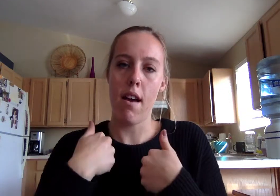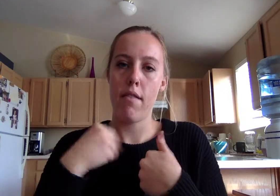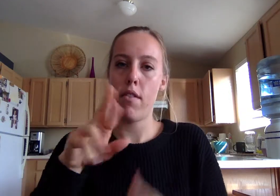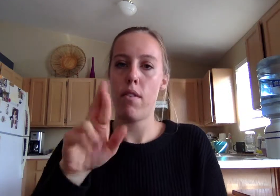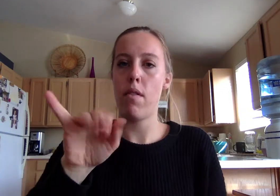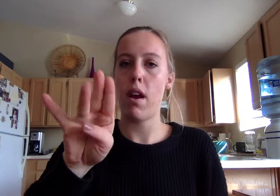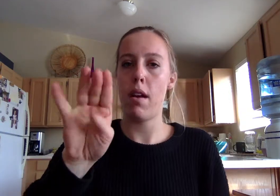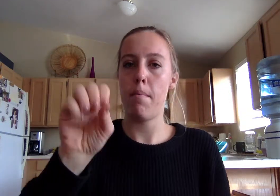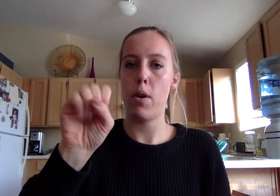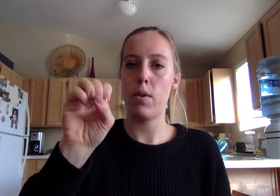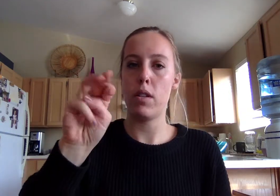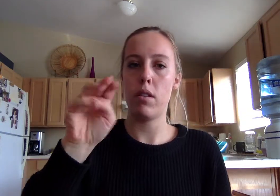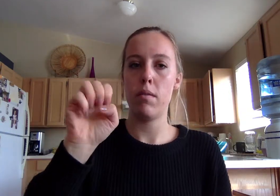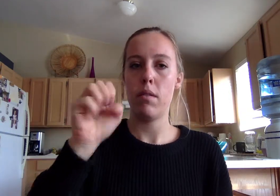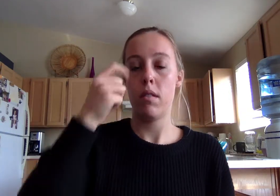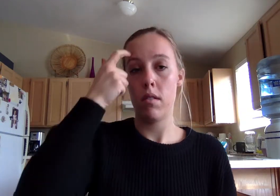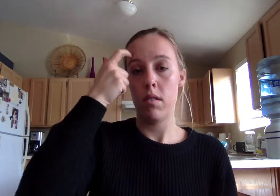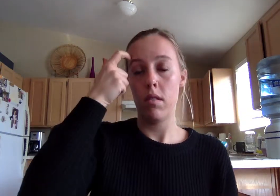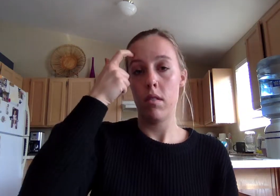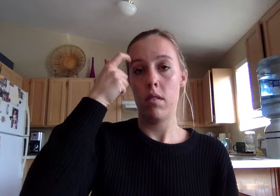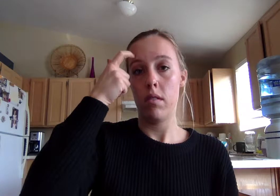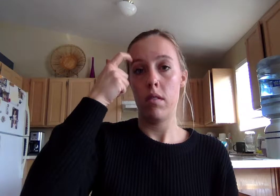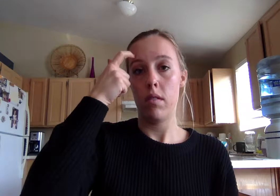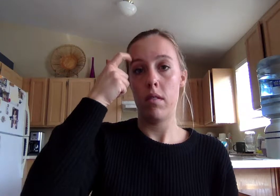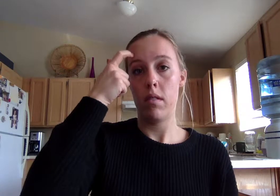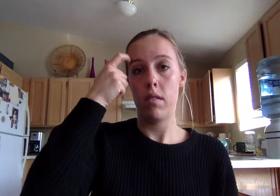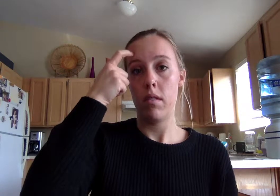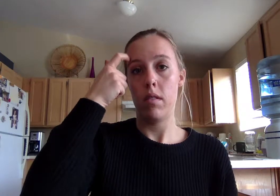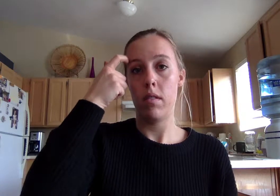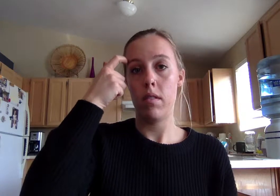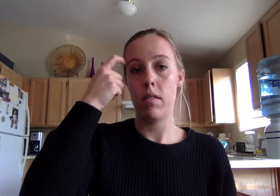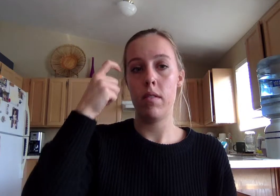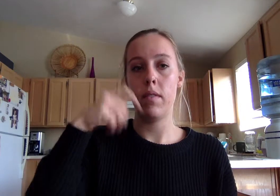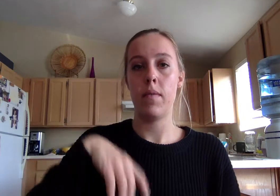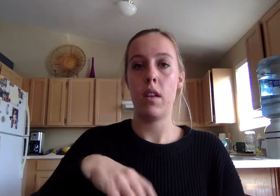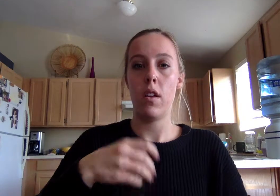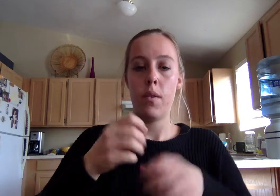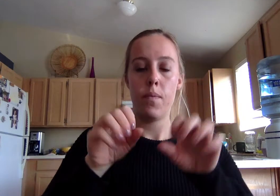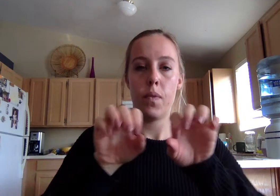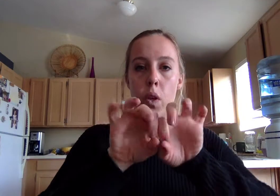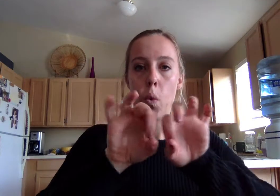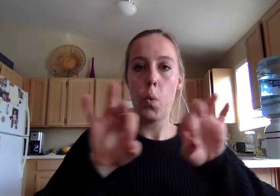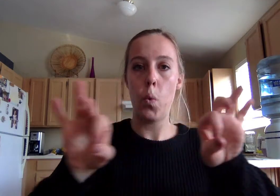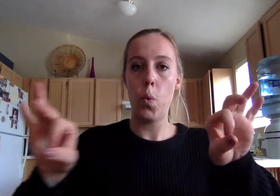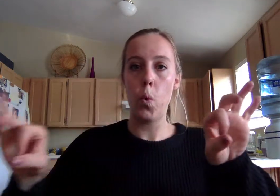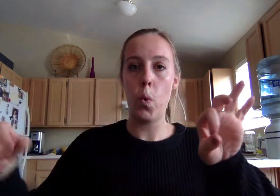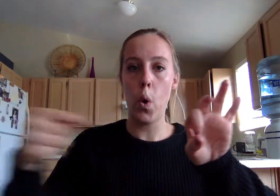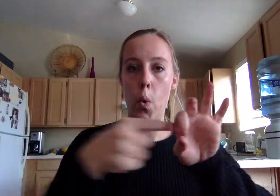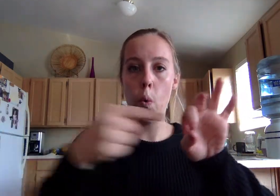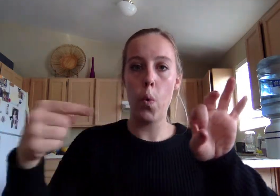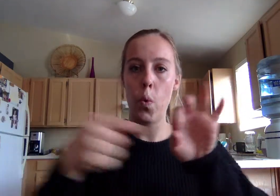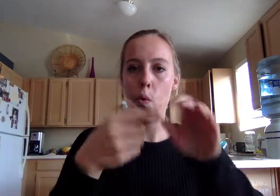The endoplasmic reticulum is a membrane-enclosed passageway for transporting materials, such as the